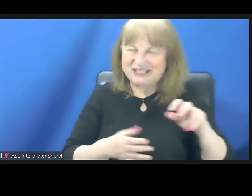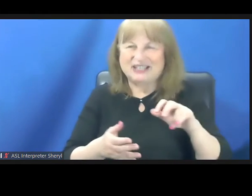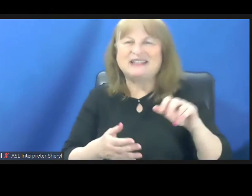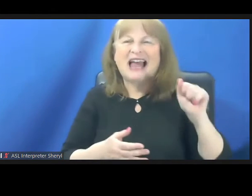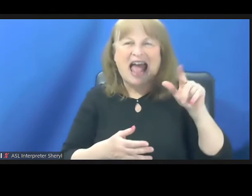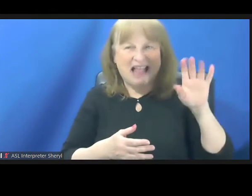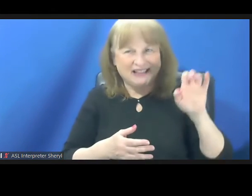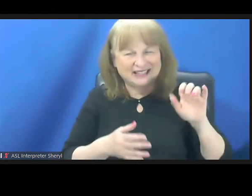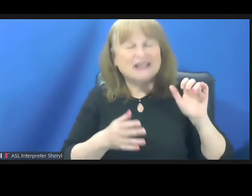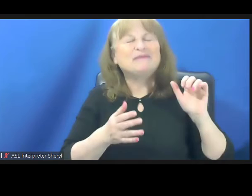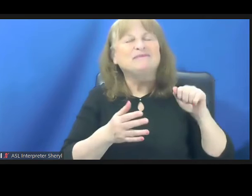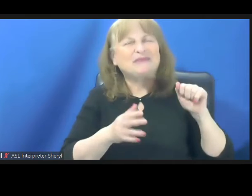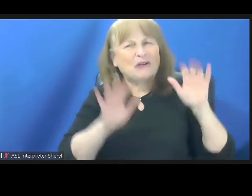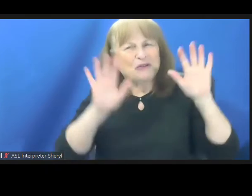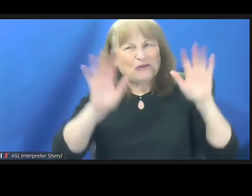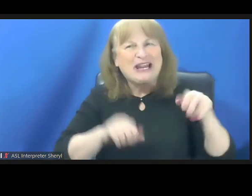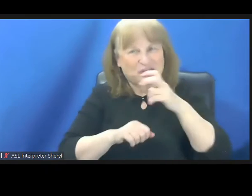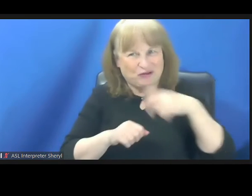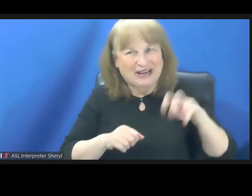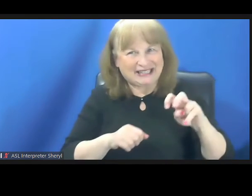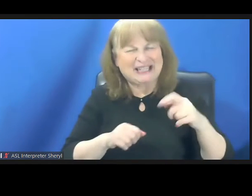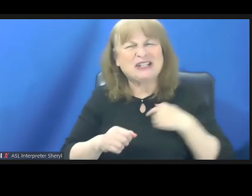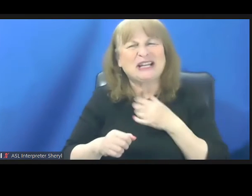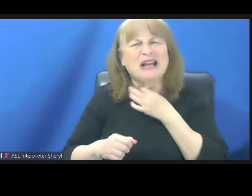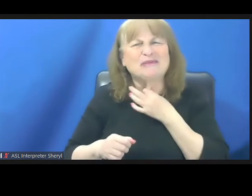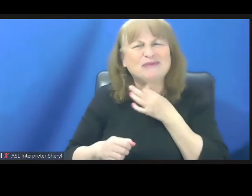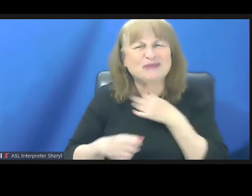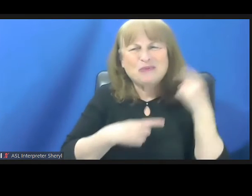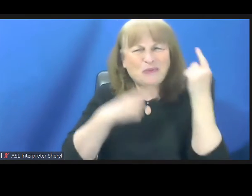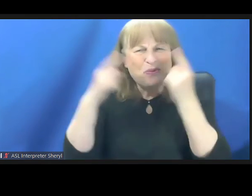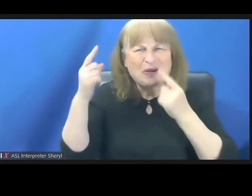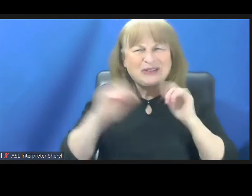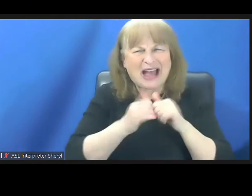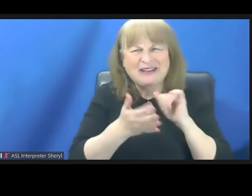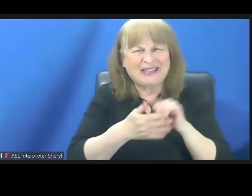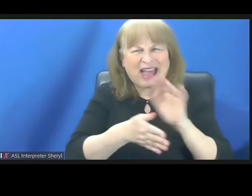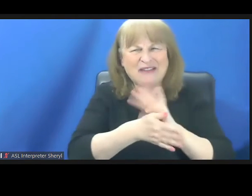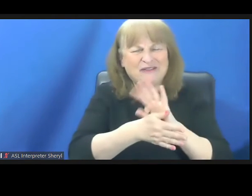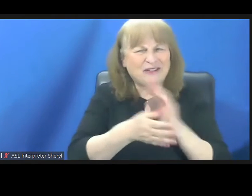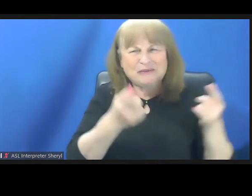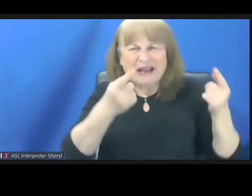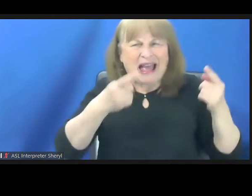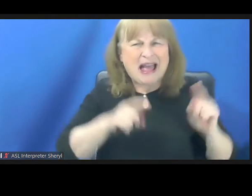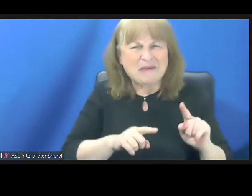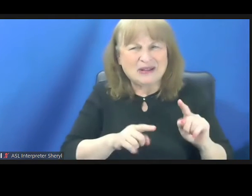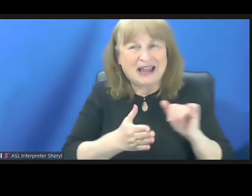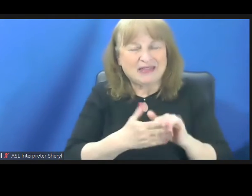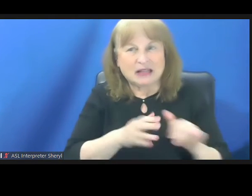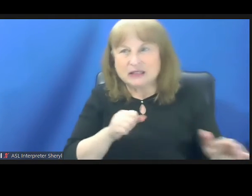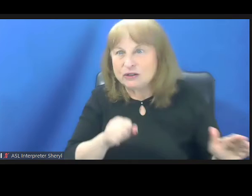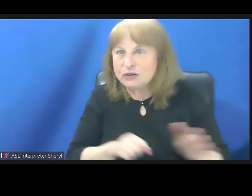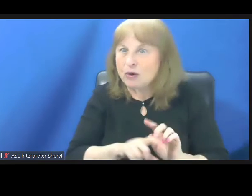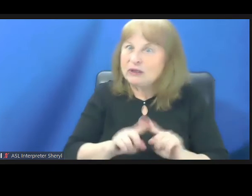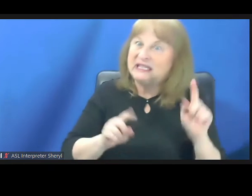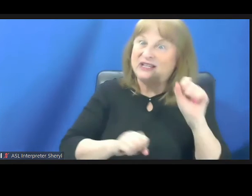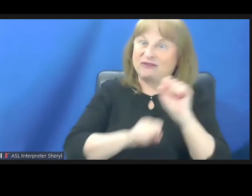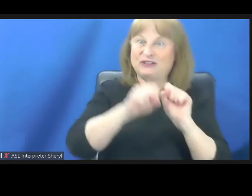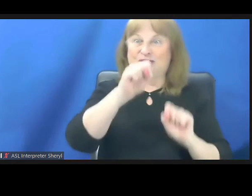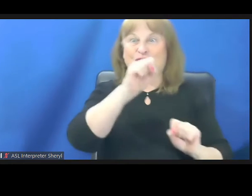great transition, because I was wondering, how did that film come about? And of course, that is a totally different